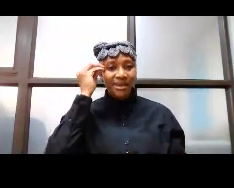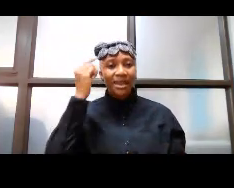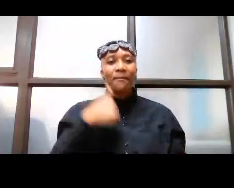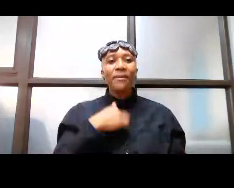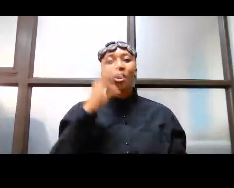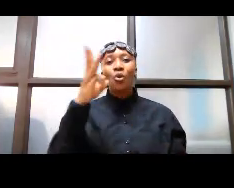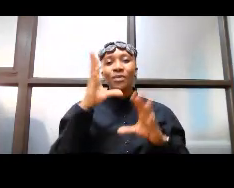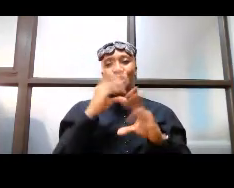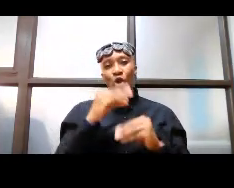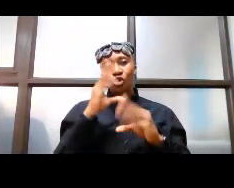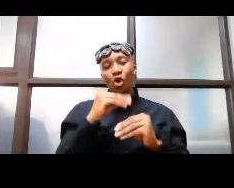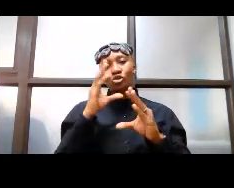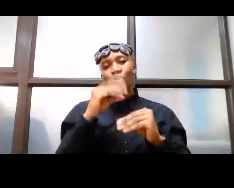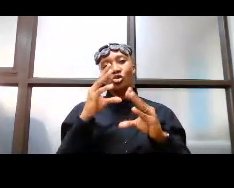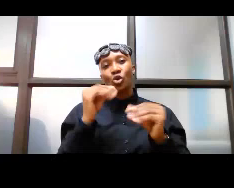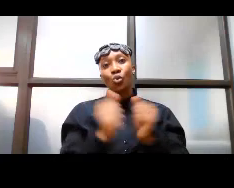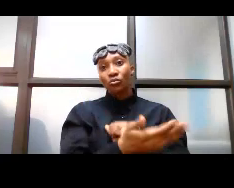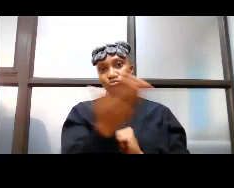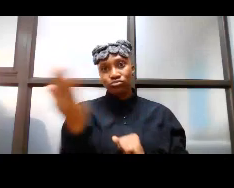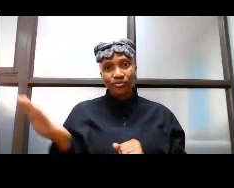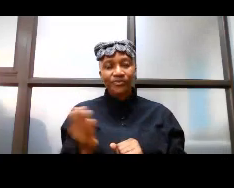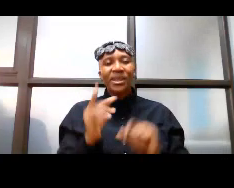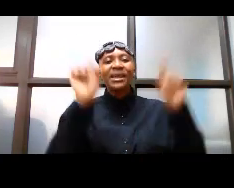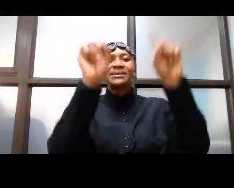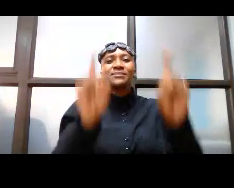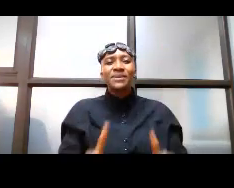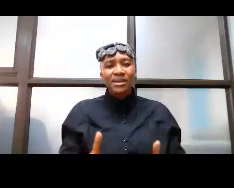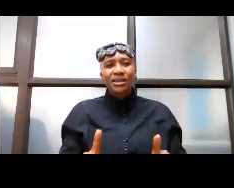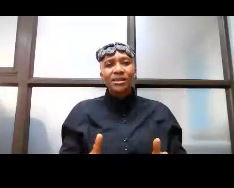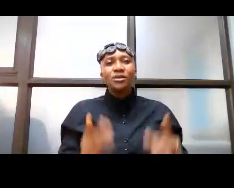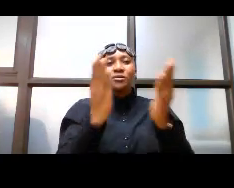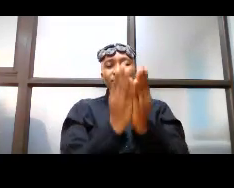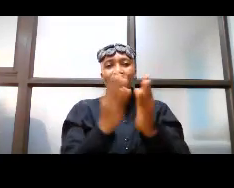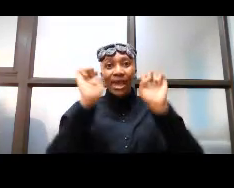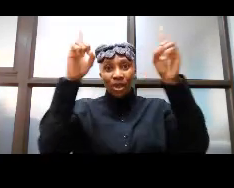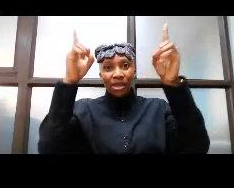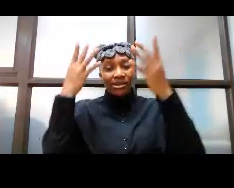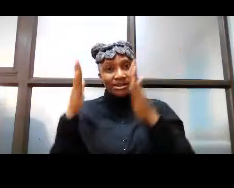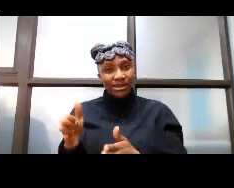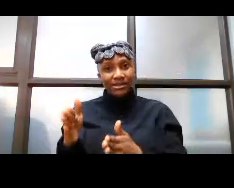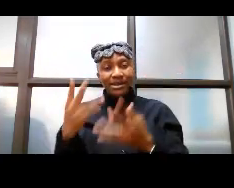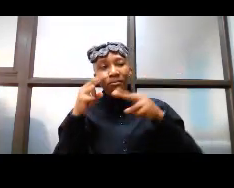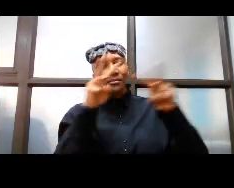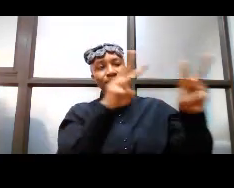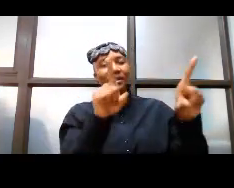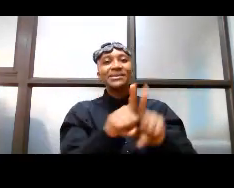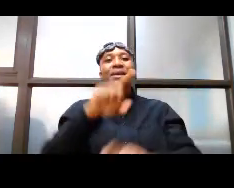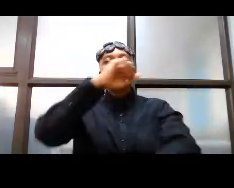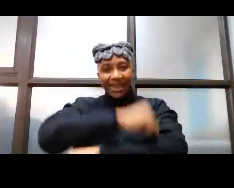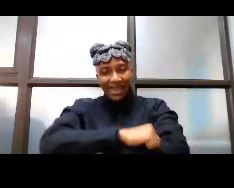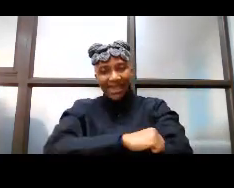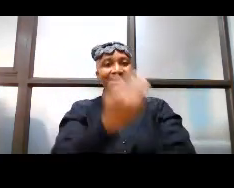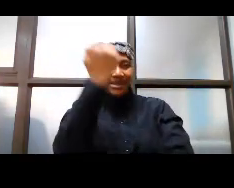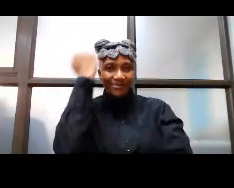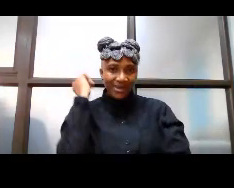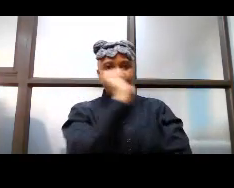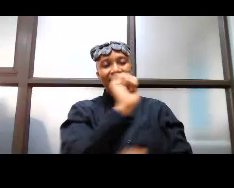talking about today. The special schools, educators' perceptions, and the learner's experience. So